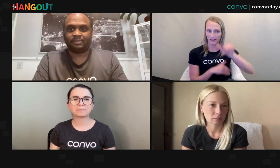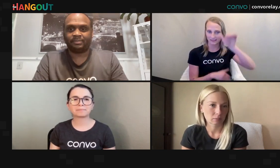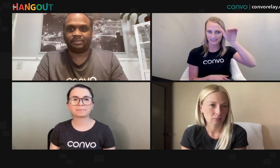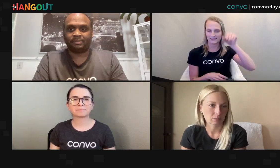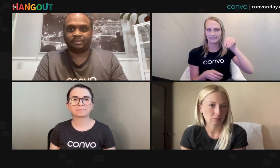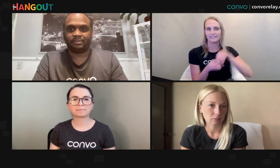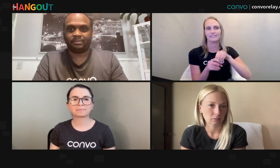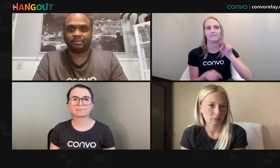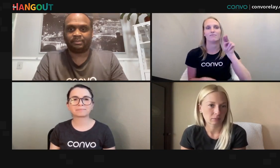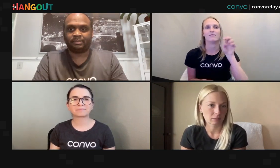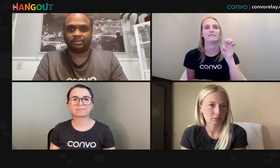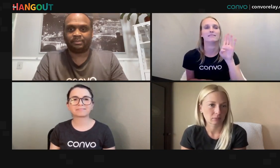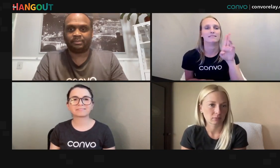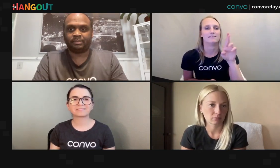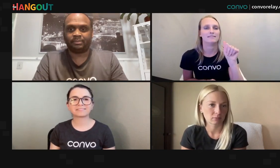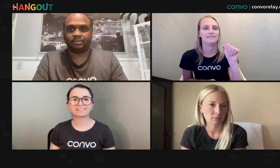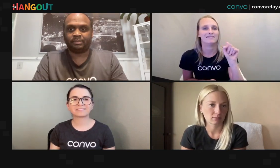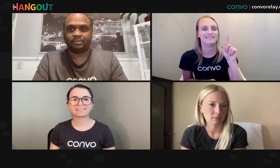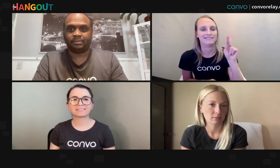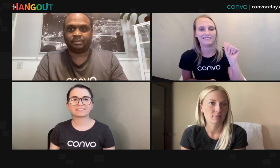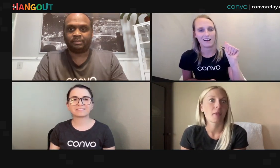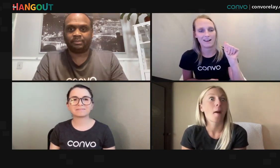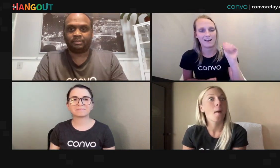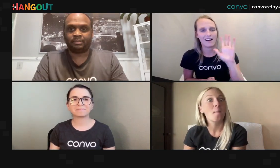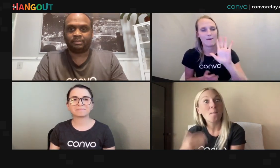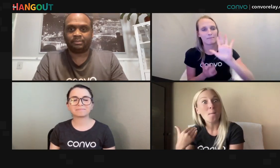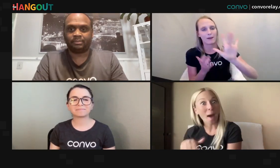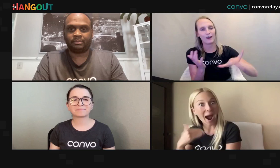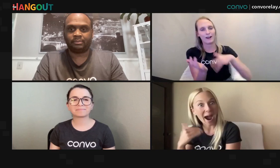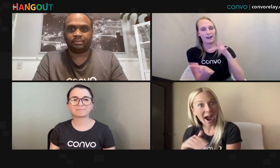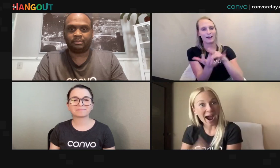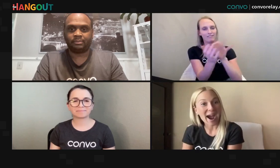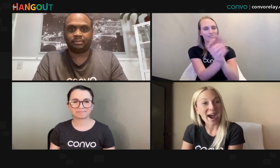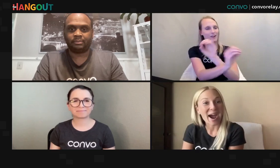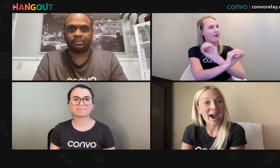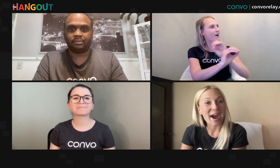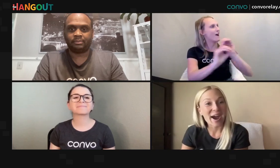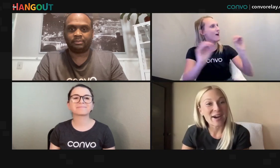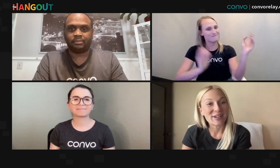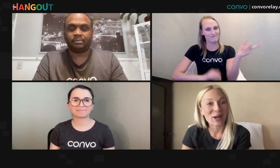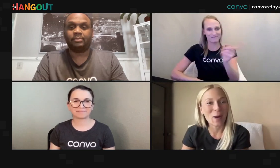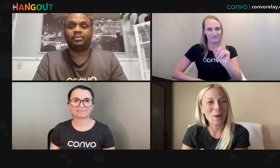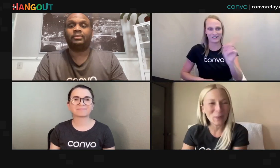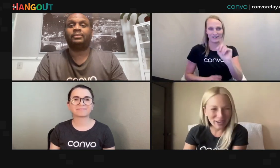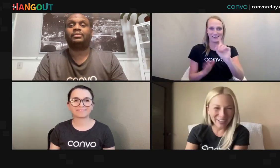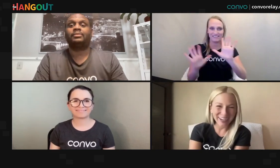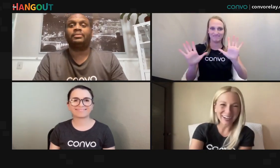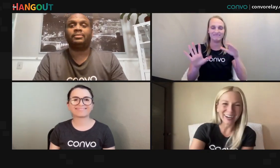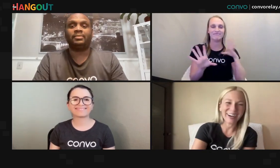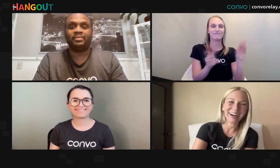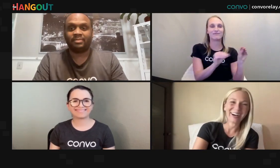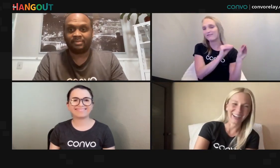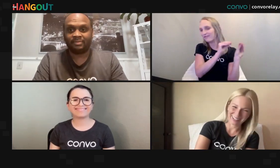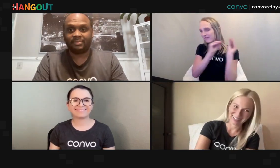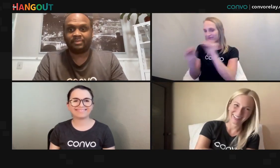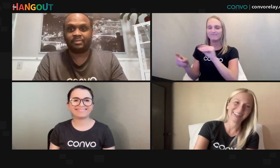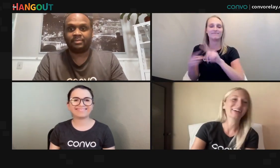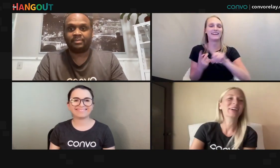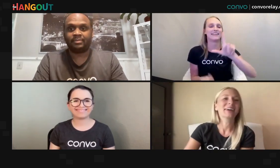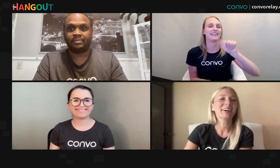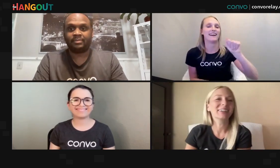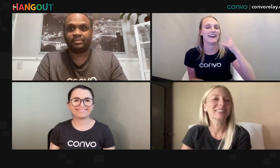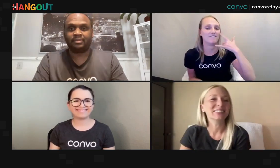This is Carly. I was born and raised in Nebraska in Wow. the middle of